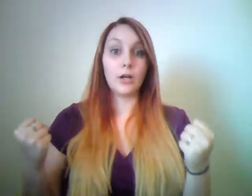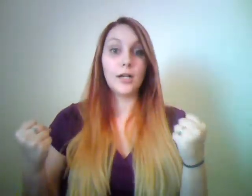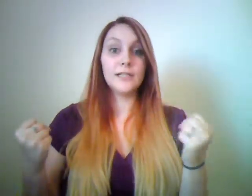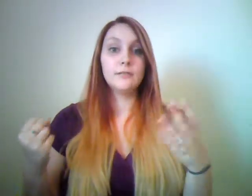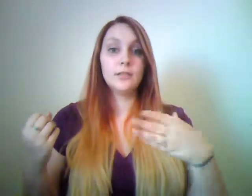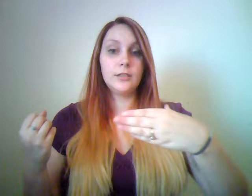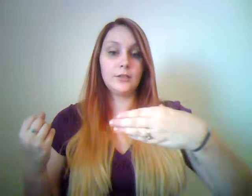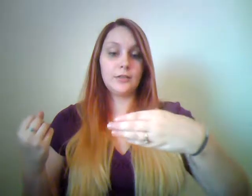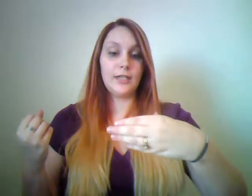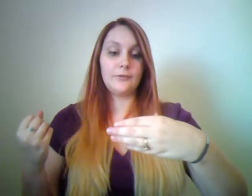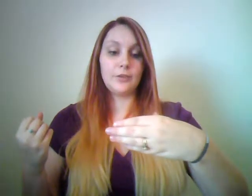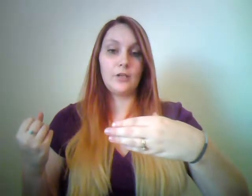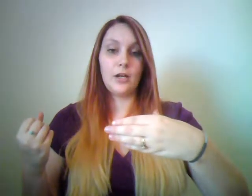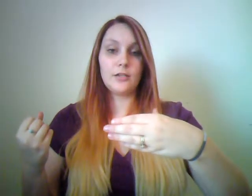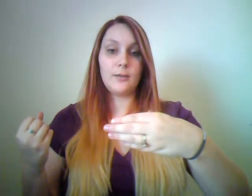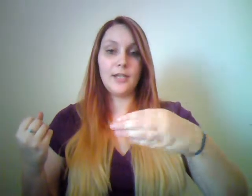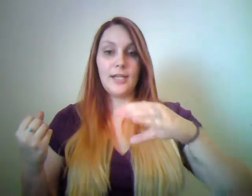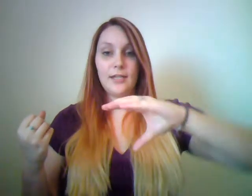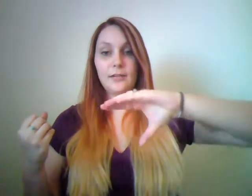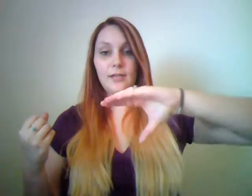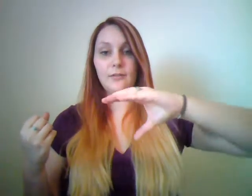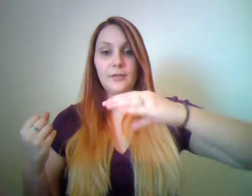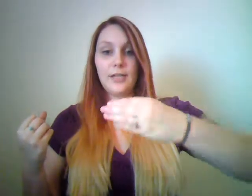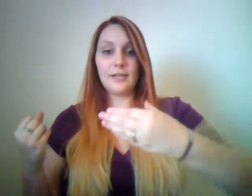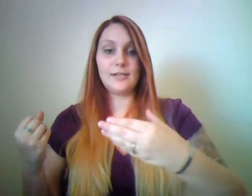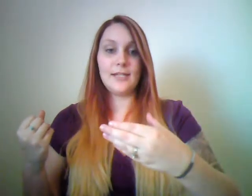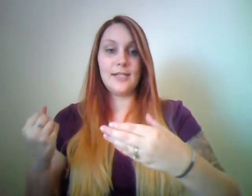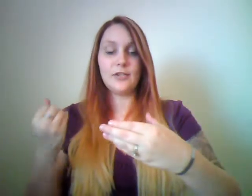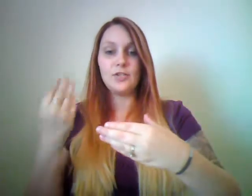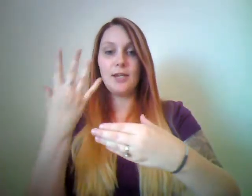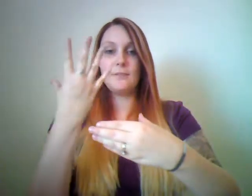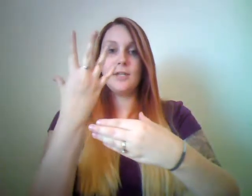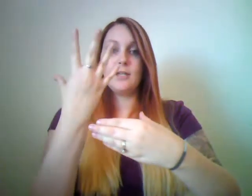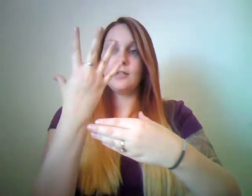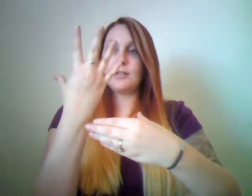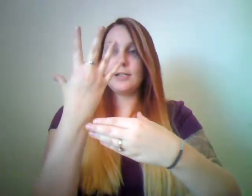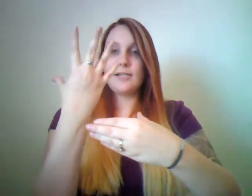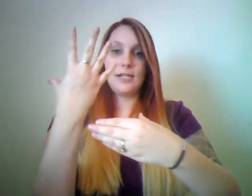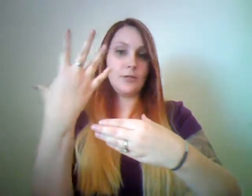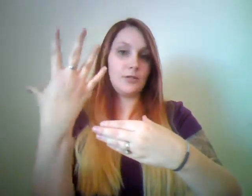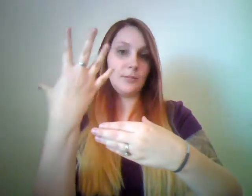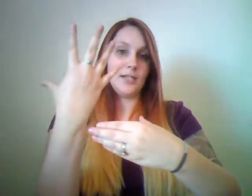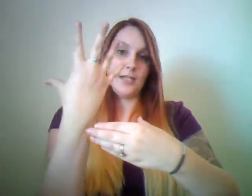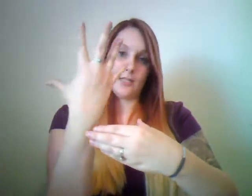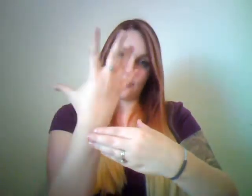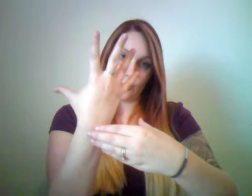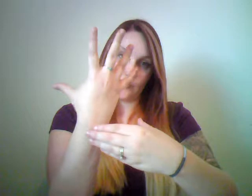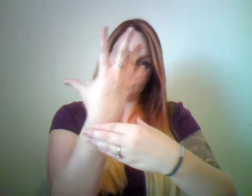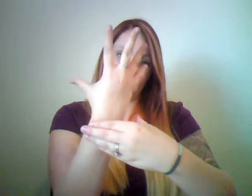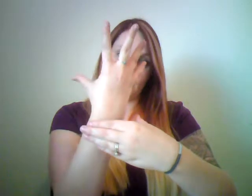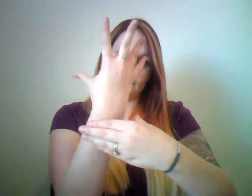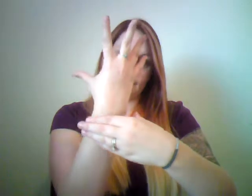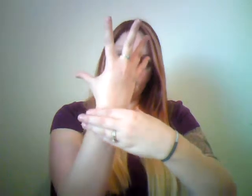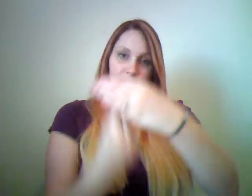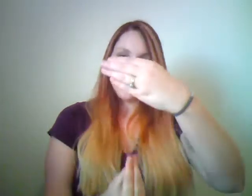Gone, you're going to have your non-dominant hand kind of in that C hand shape. You're going to take your dominant hand, open 5,